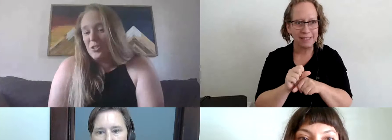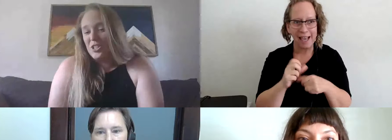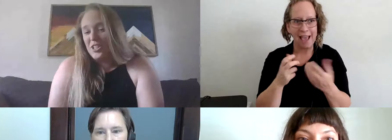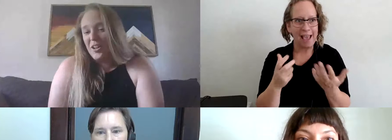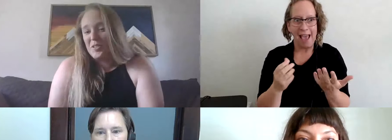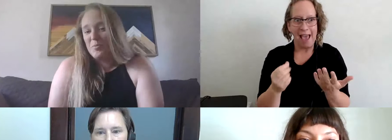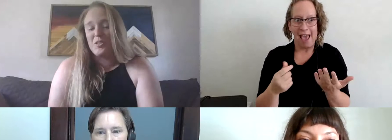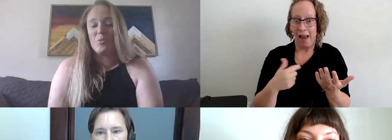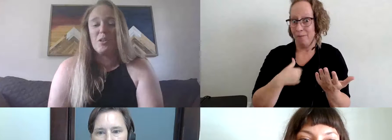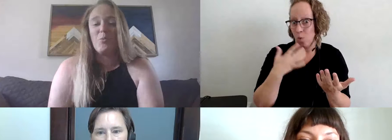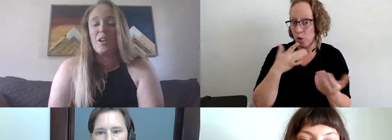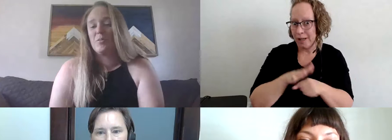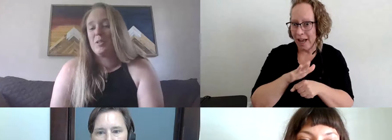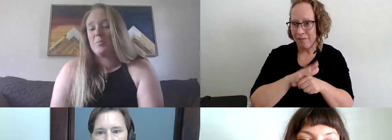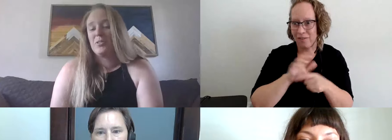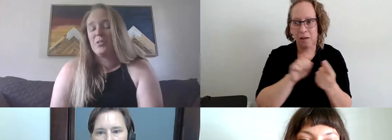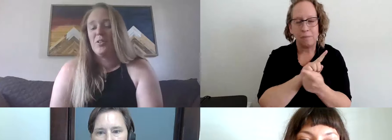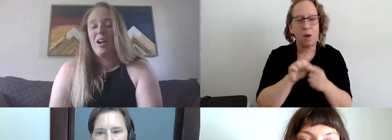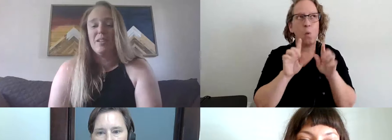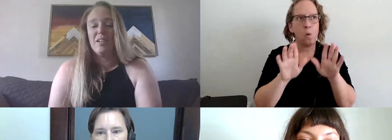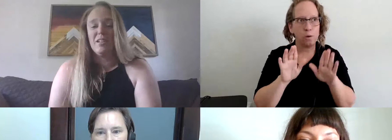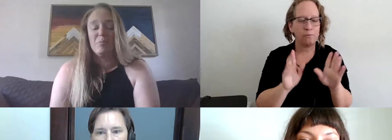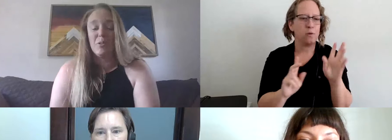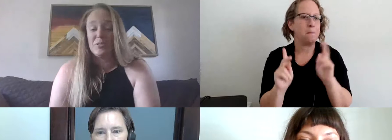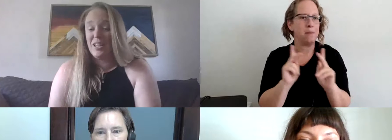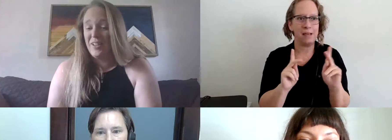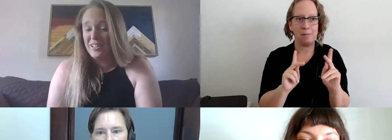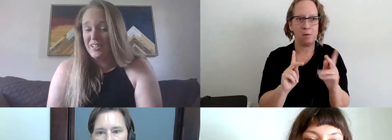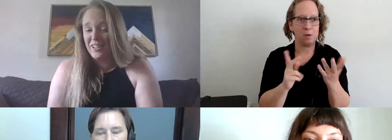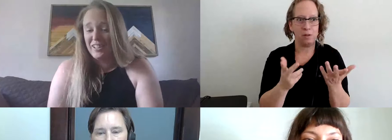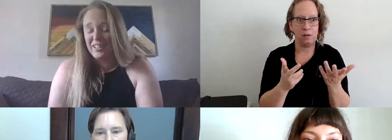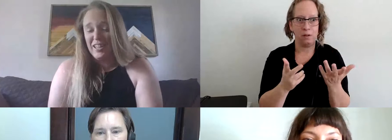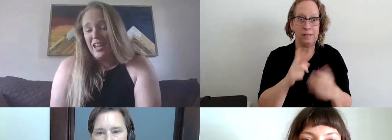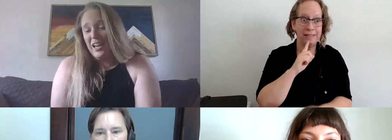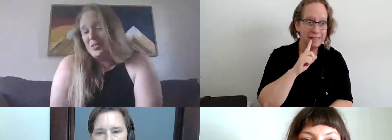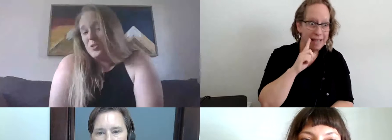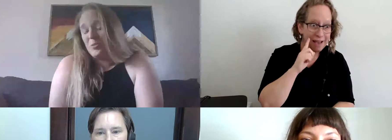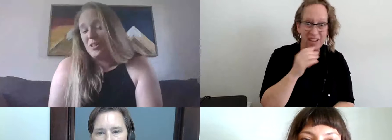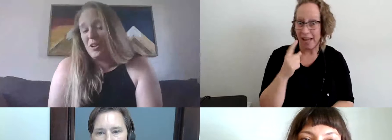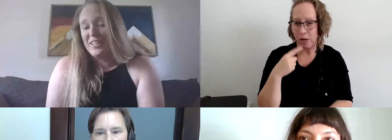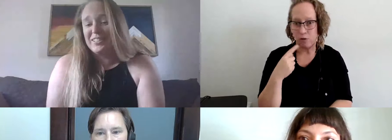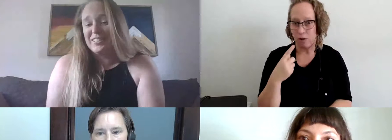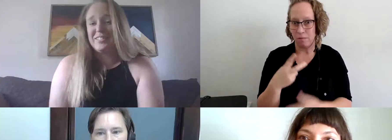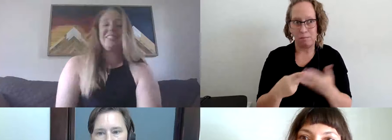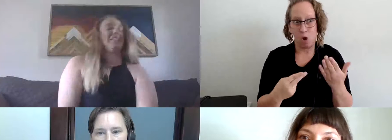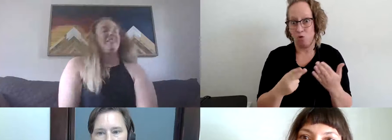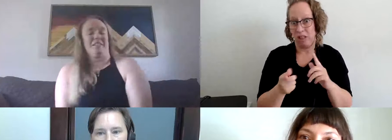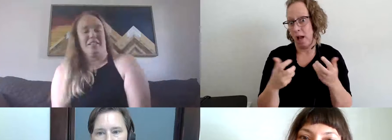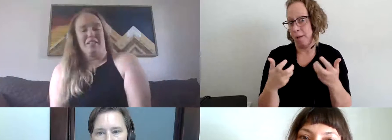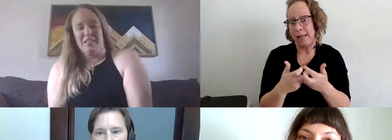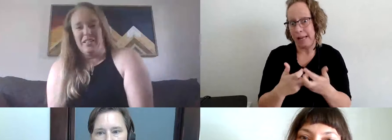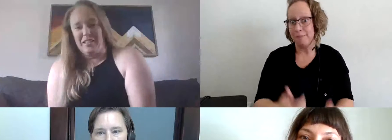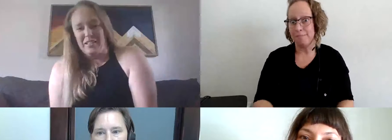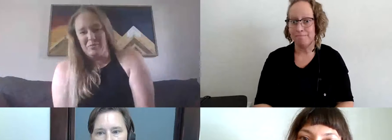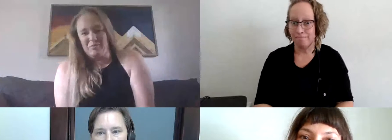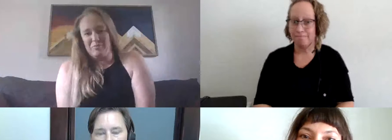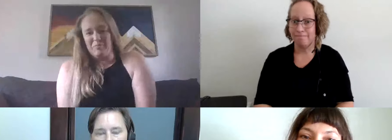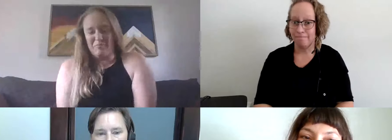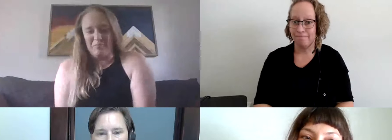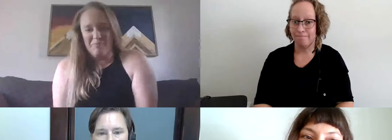I have been fortunate enough to meet some really wonderful people who have been both deaf and hearing and super accommodating.